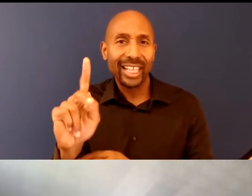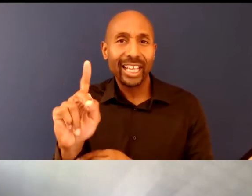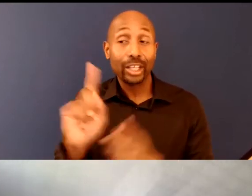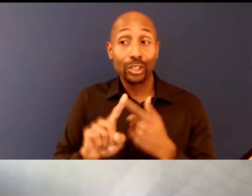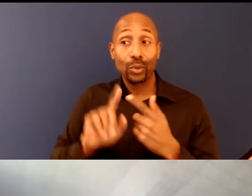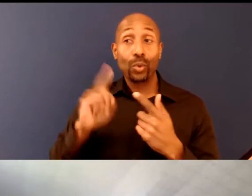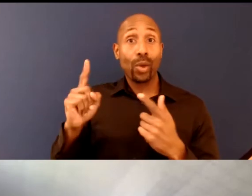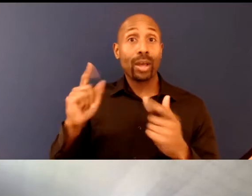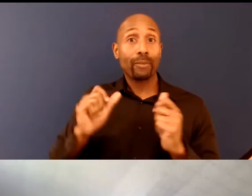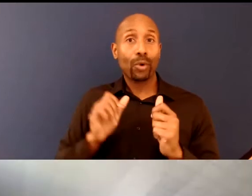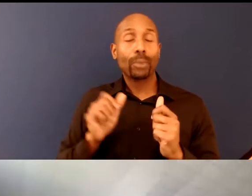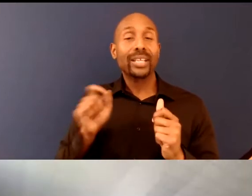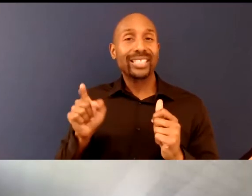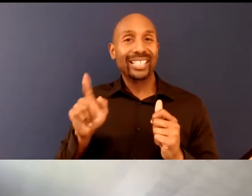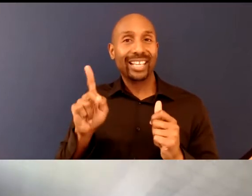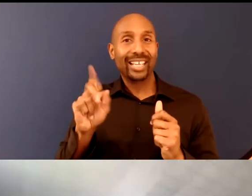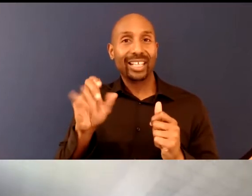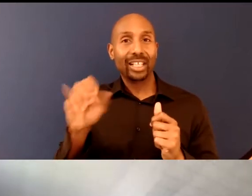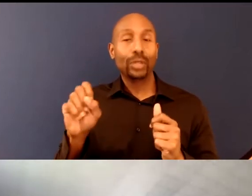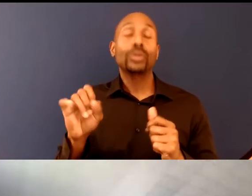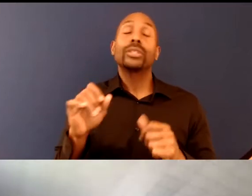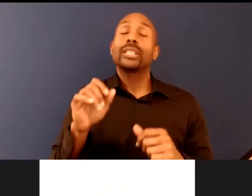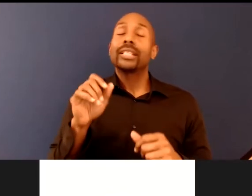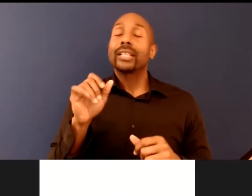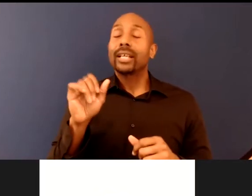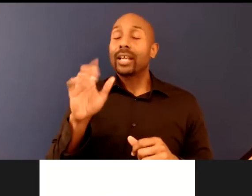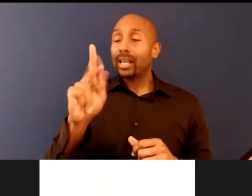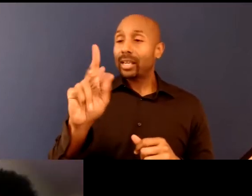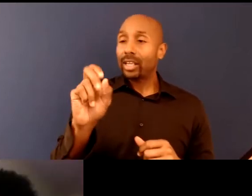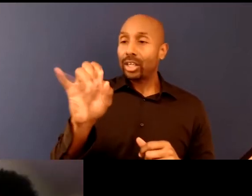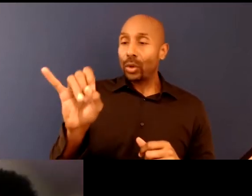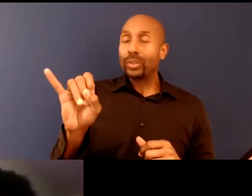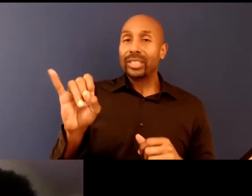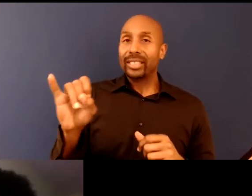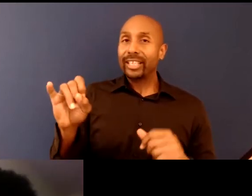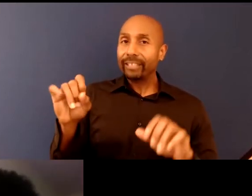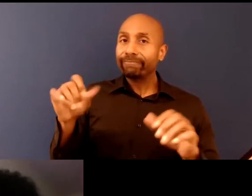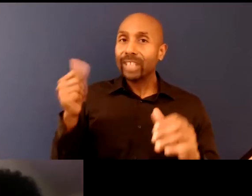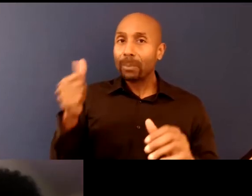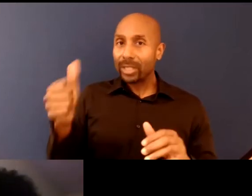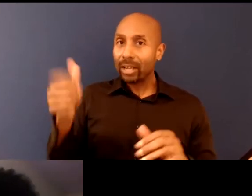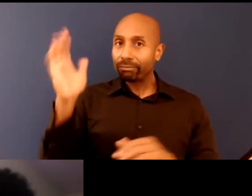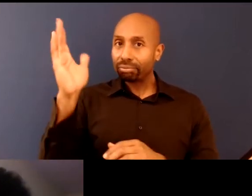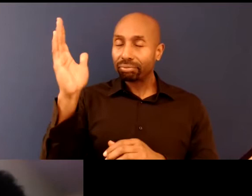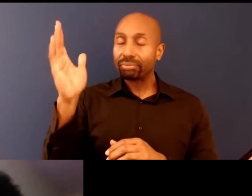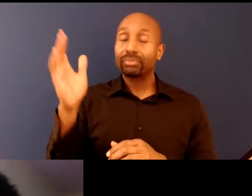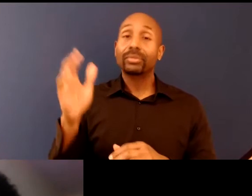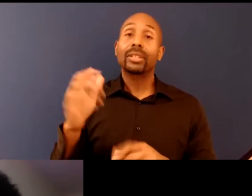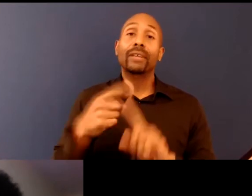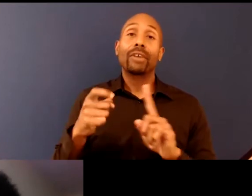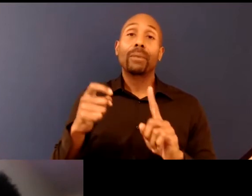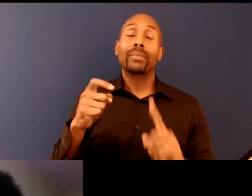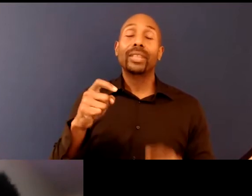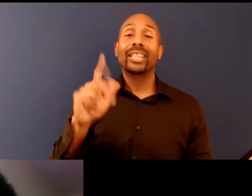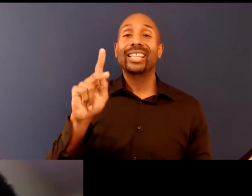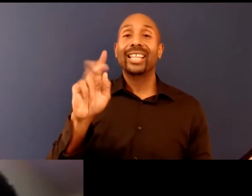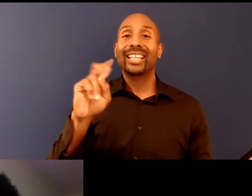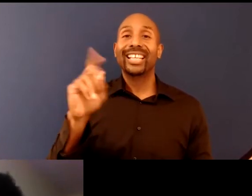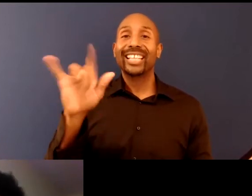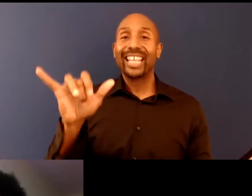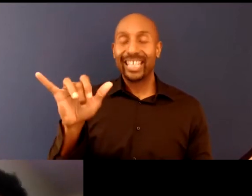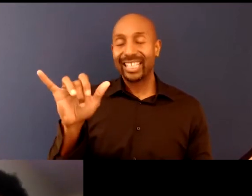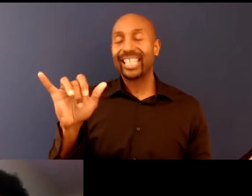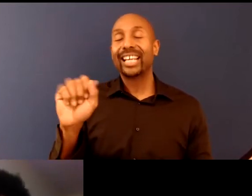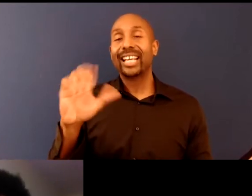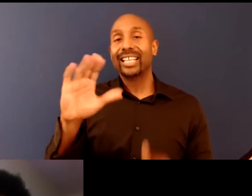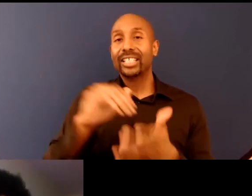the Split This Rock Youth Poetry Slam, and it's really wonderful. I encourage you to watch it. Open it in another browser,